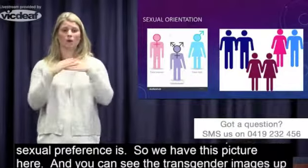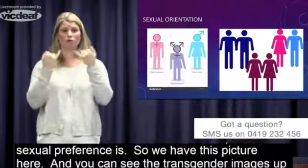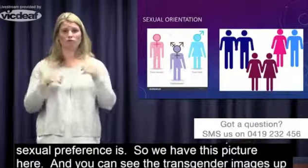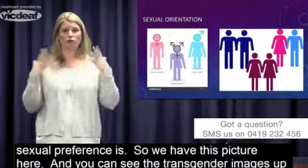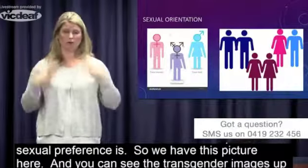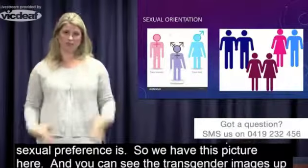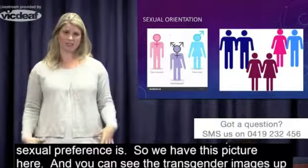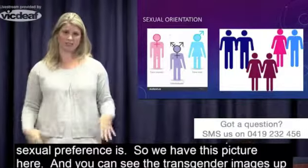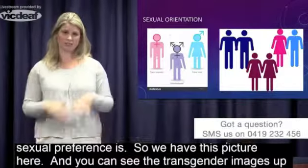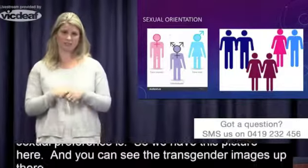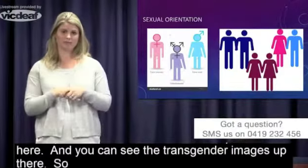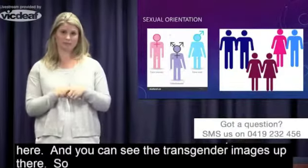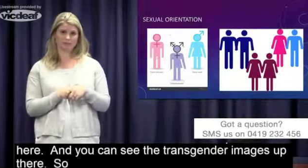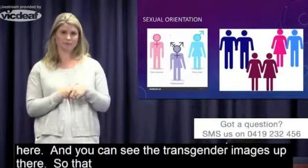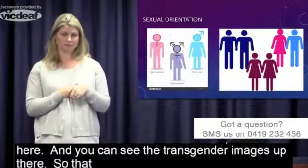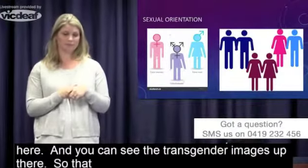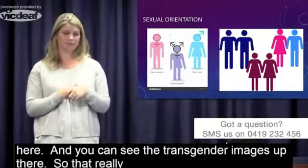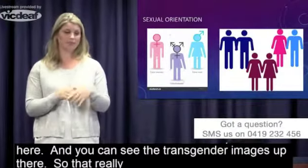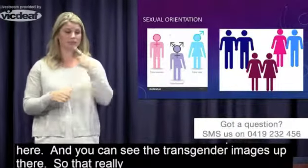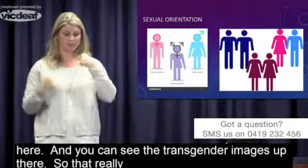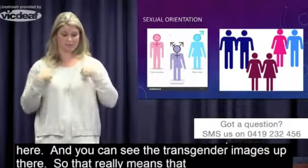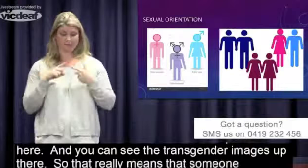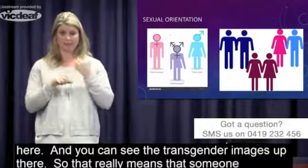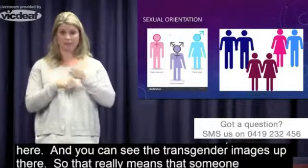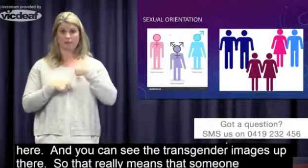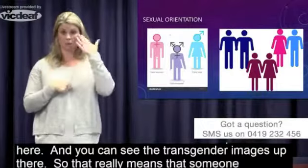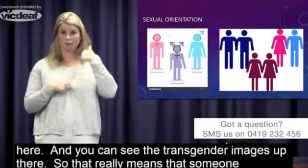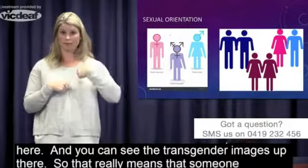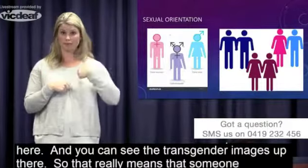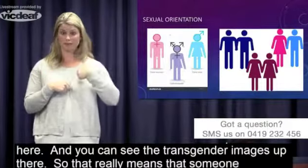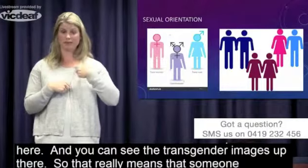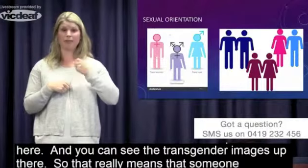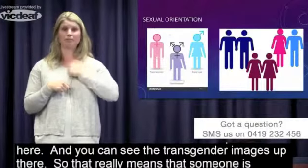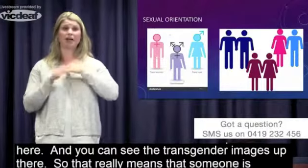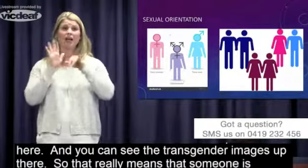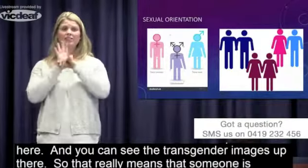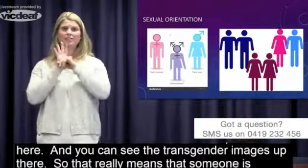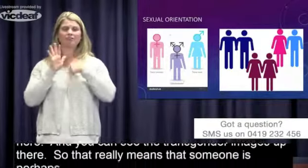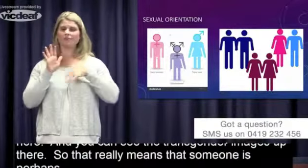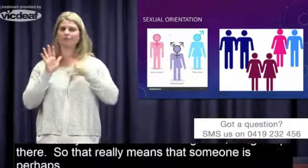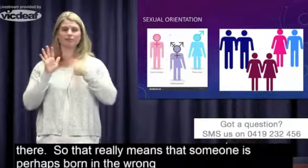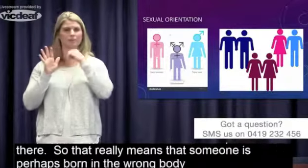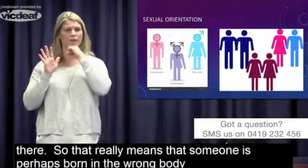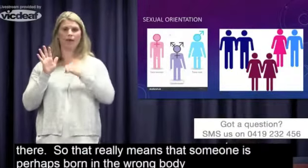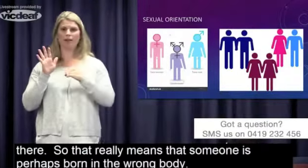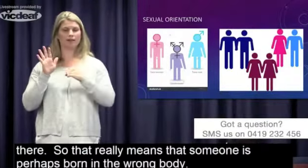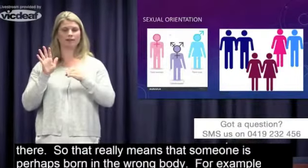that really means that someone is perhaps born in their wrong body. For example, I'm a woman